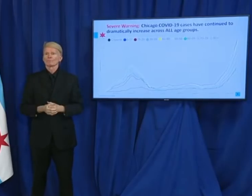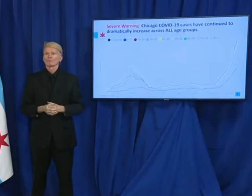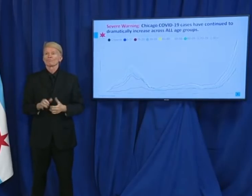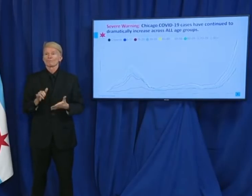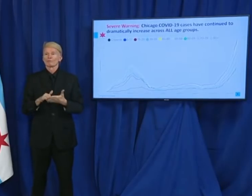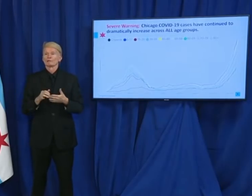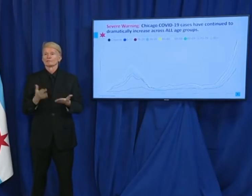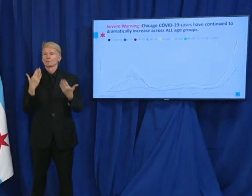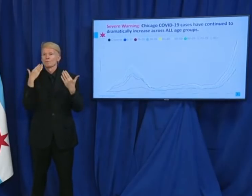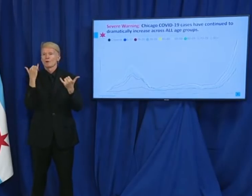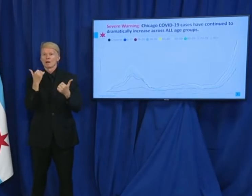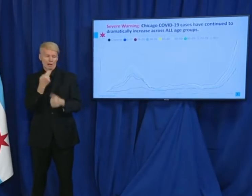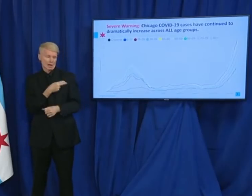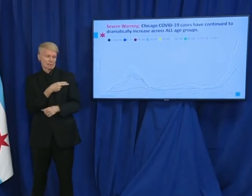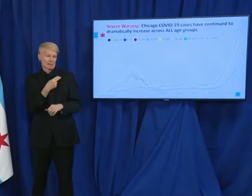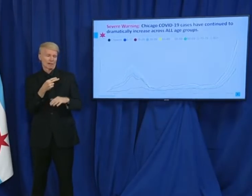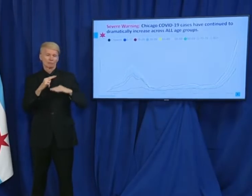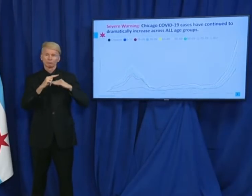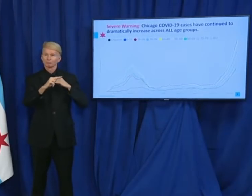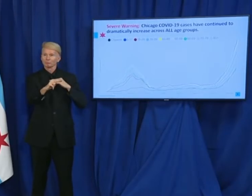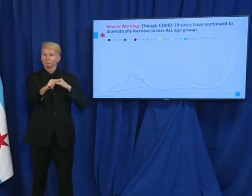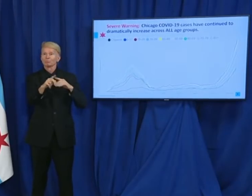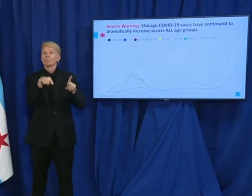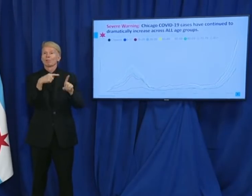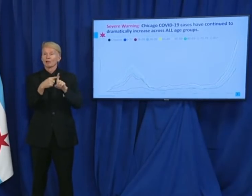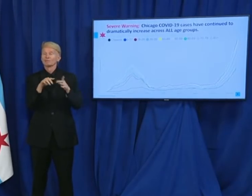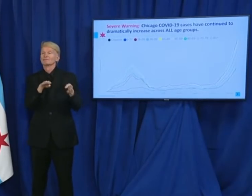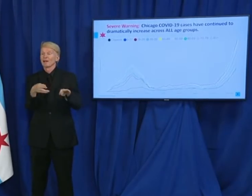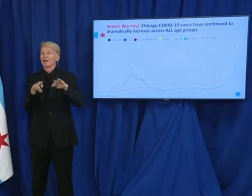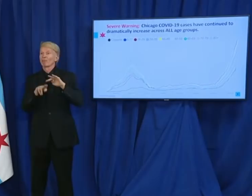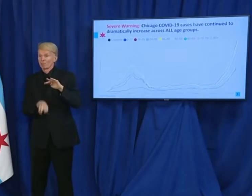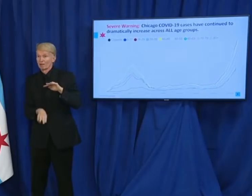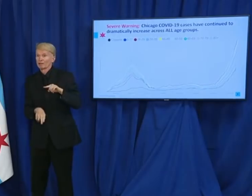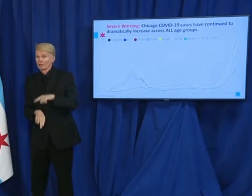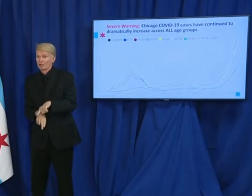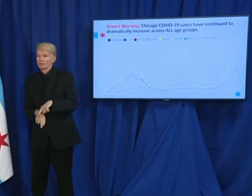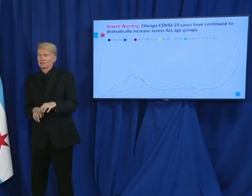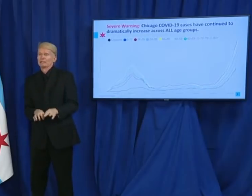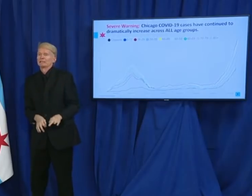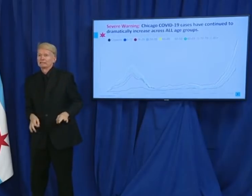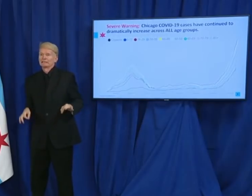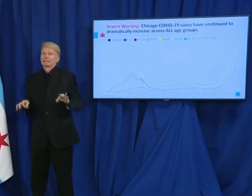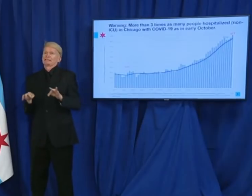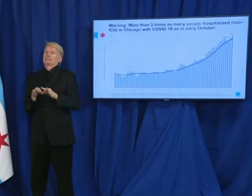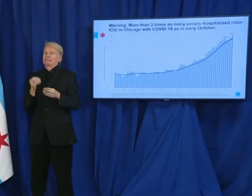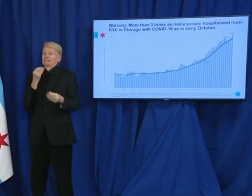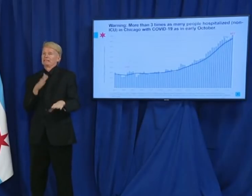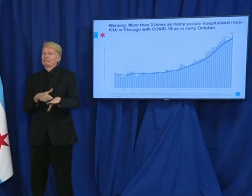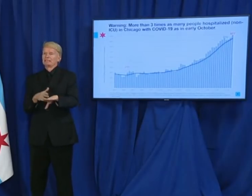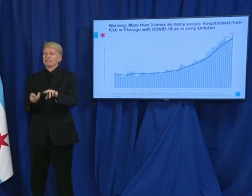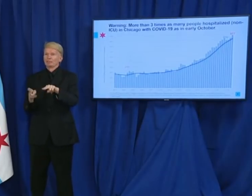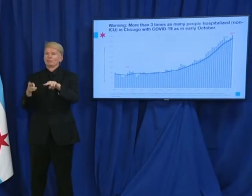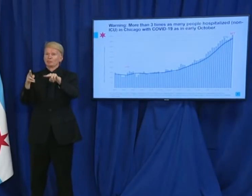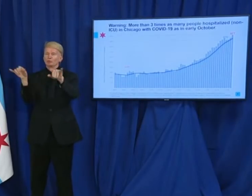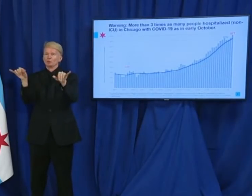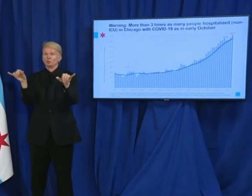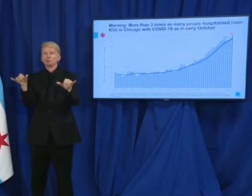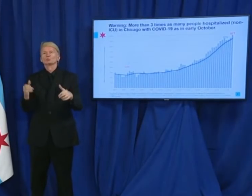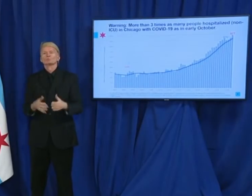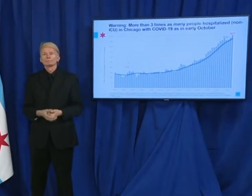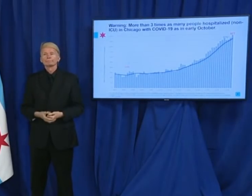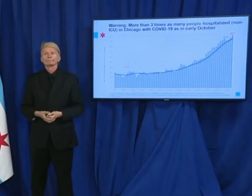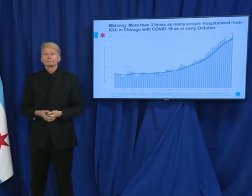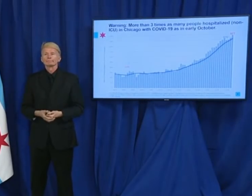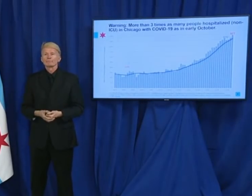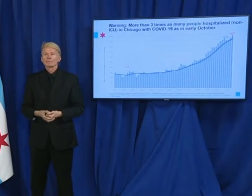is why hospitalizations and deaths are also significantly increasing. We have more